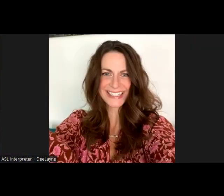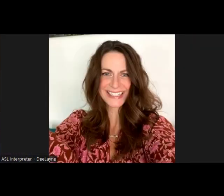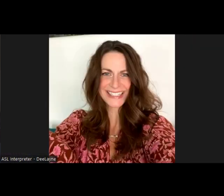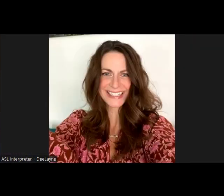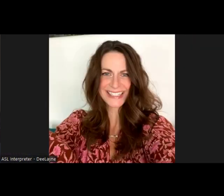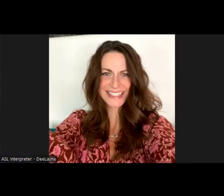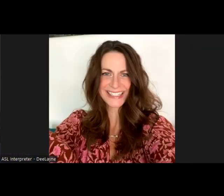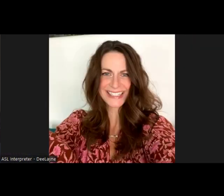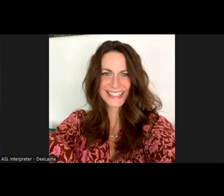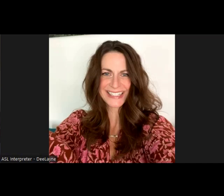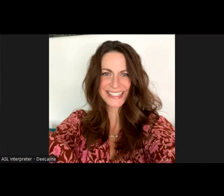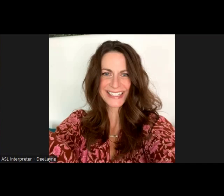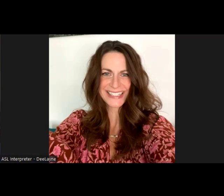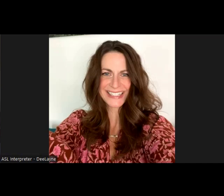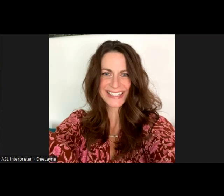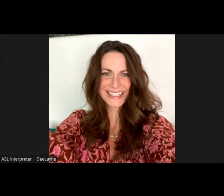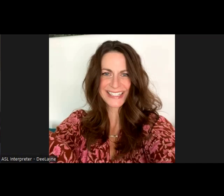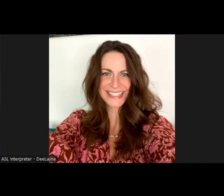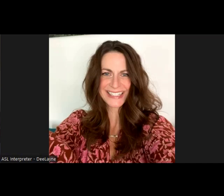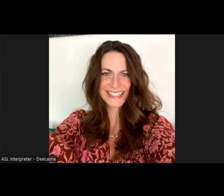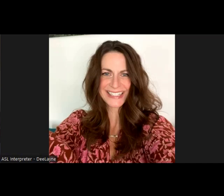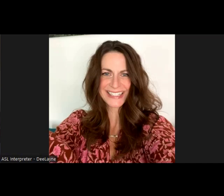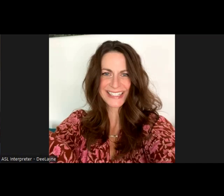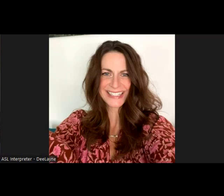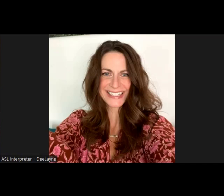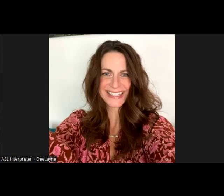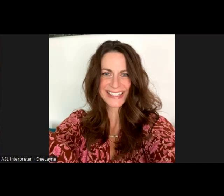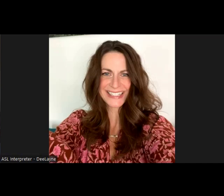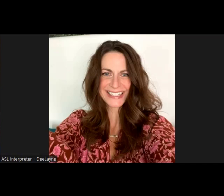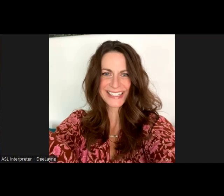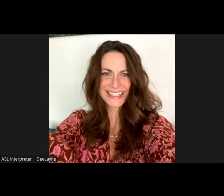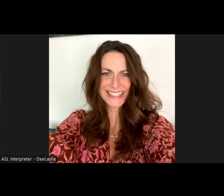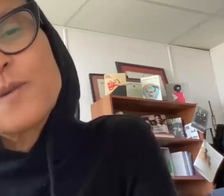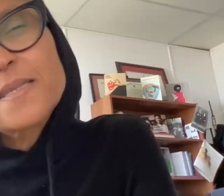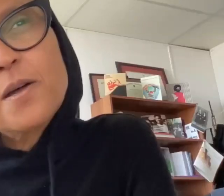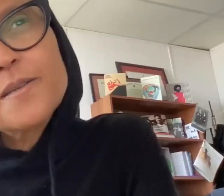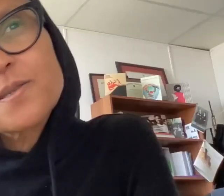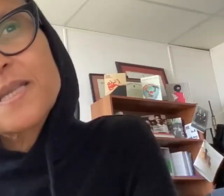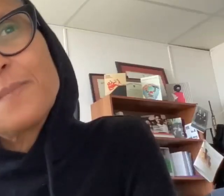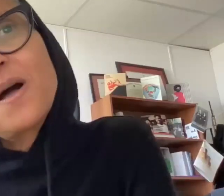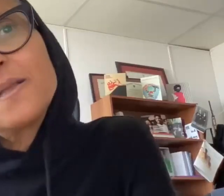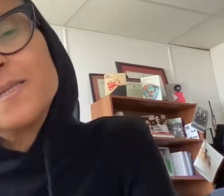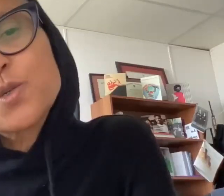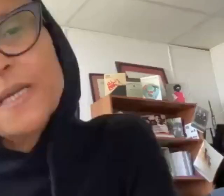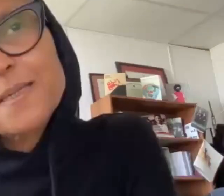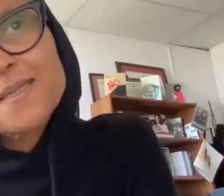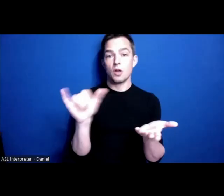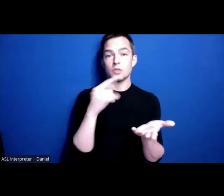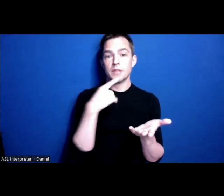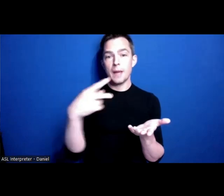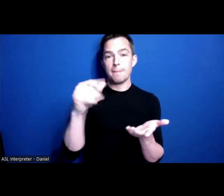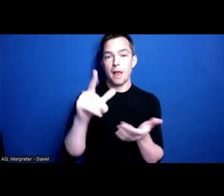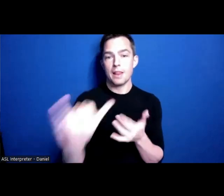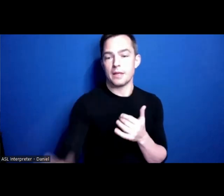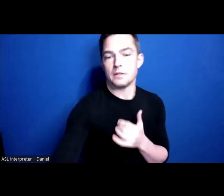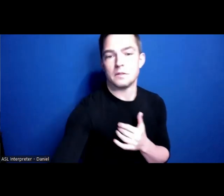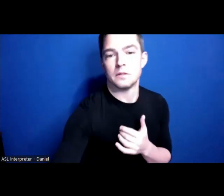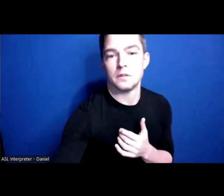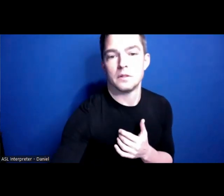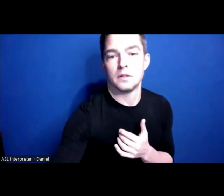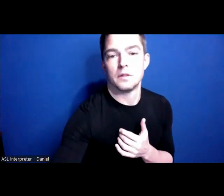Habib cited in the passage I read earlier. So Rasta also say polytricks instead